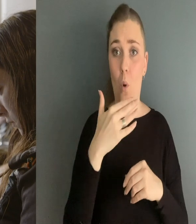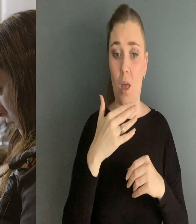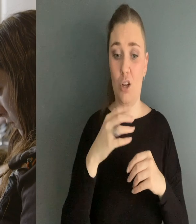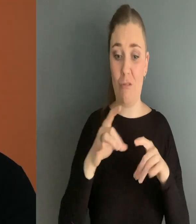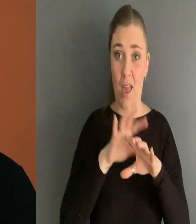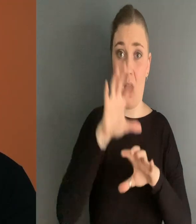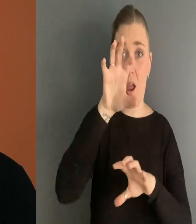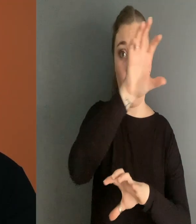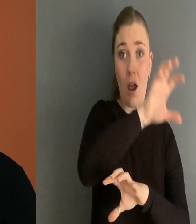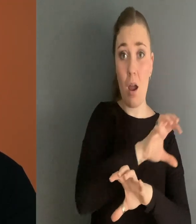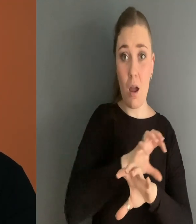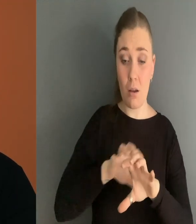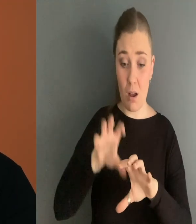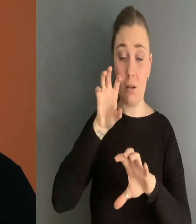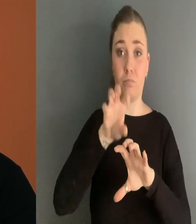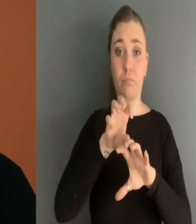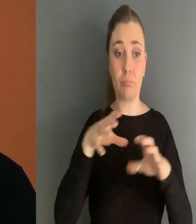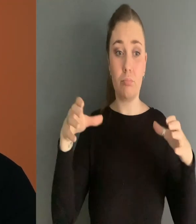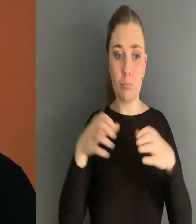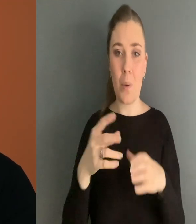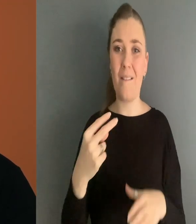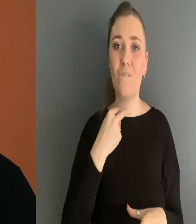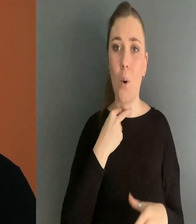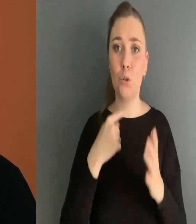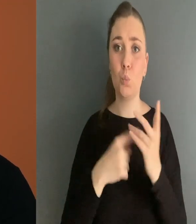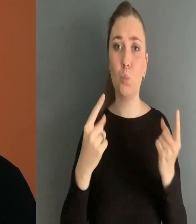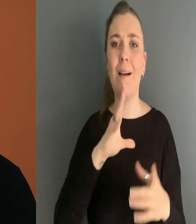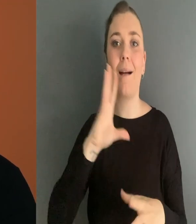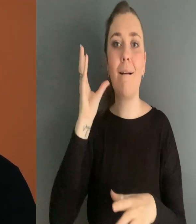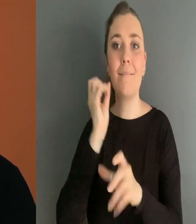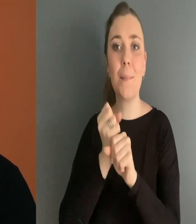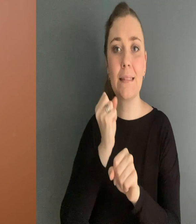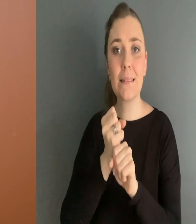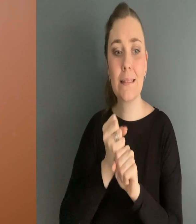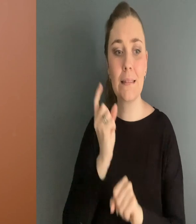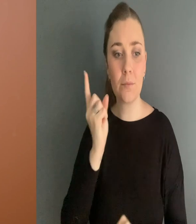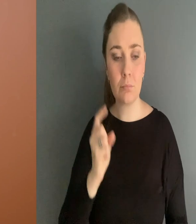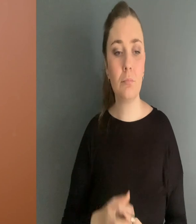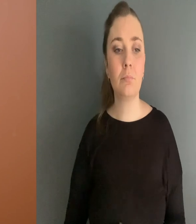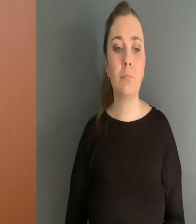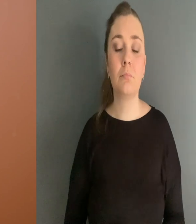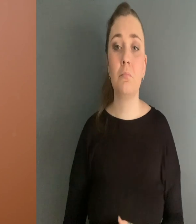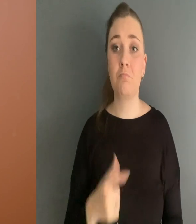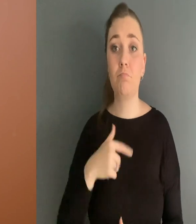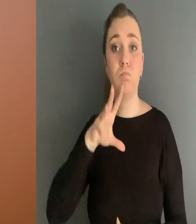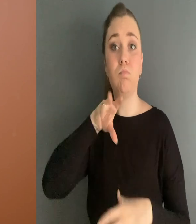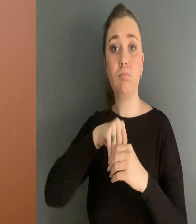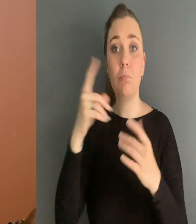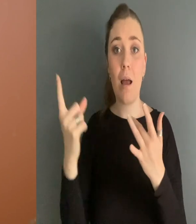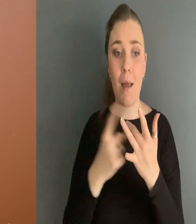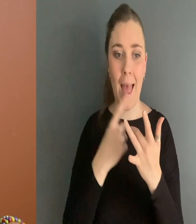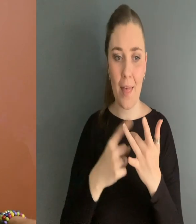states so it's basically a voice to the government. I'm part of another